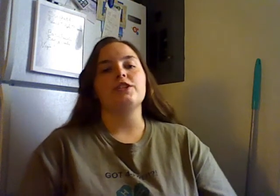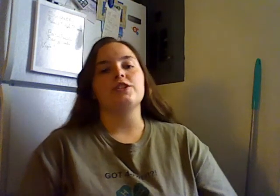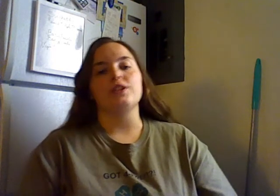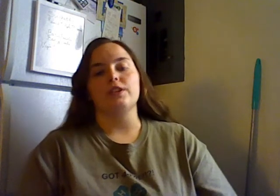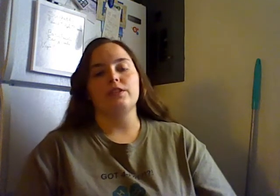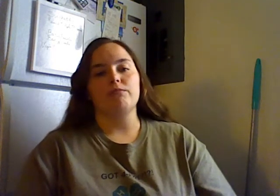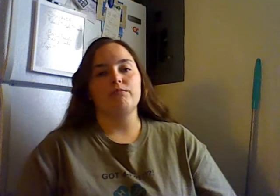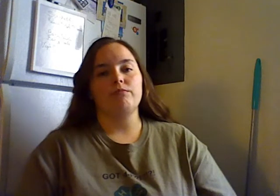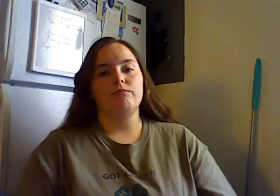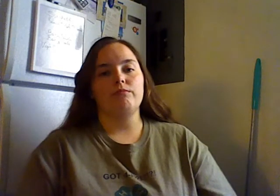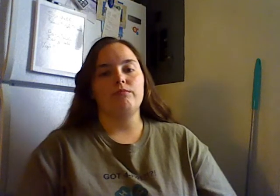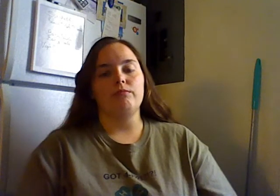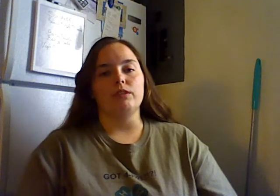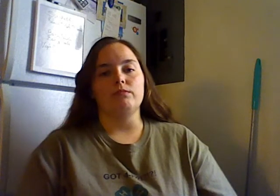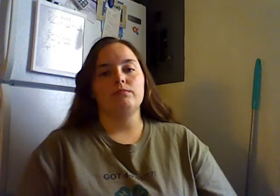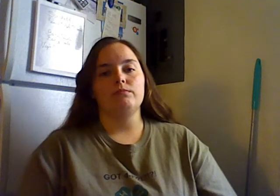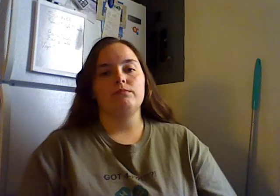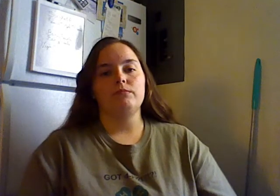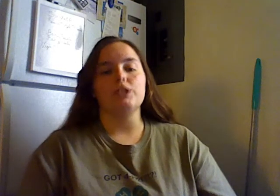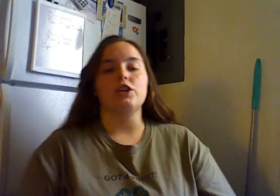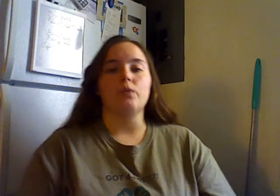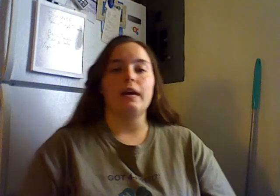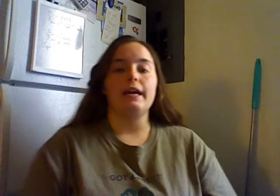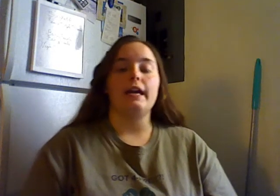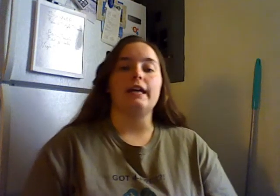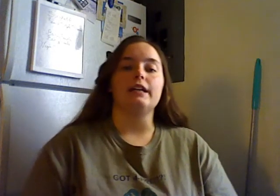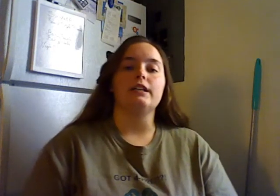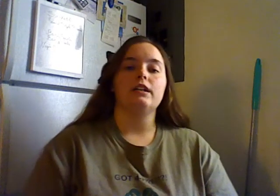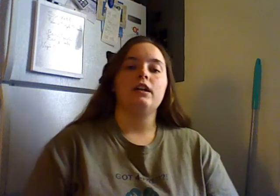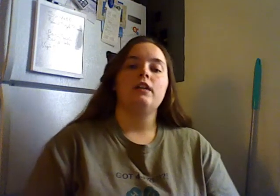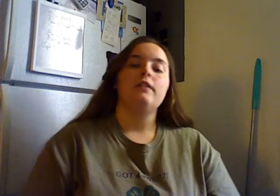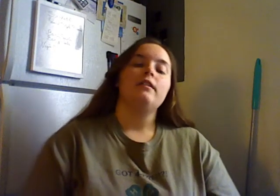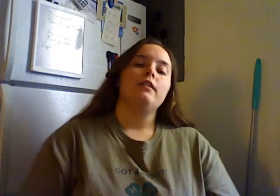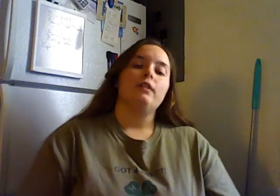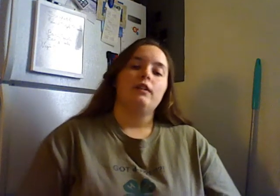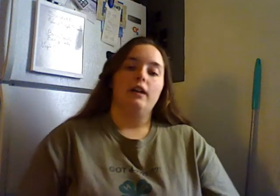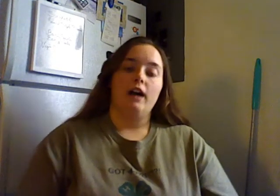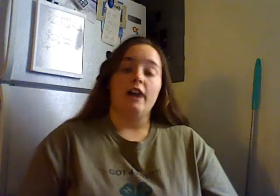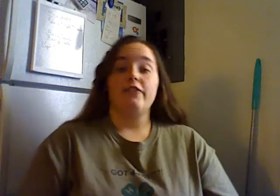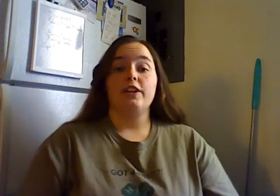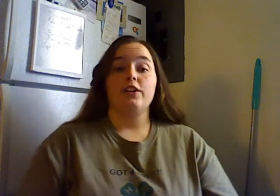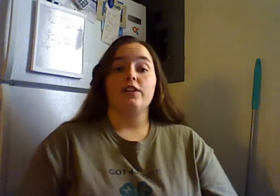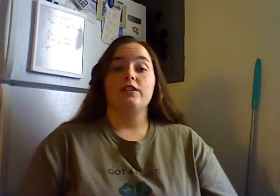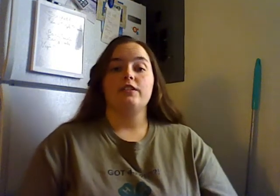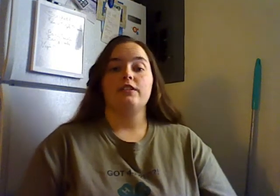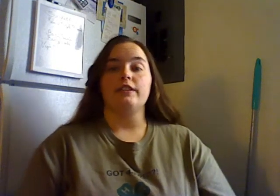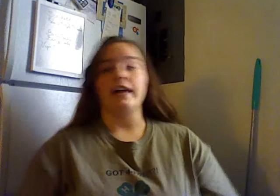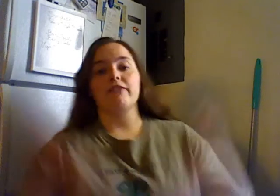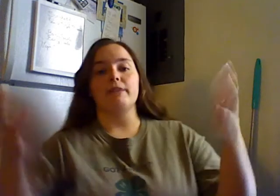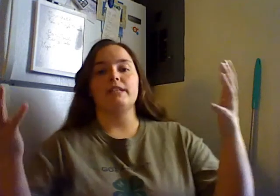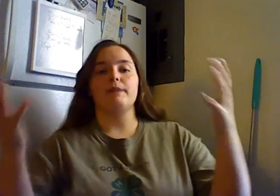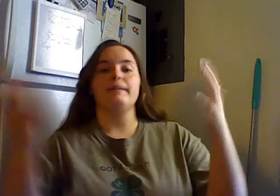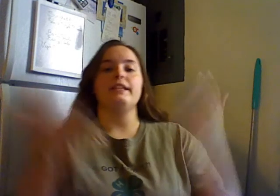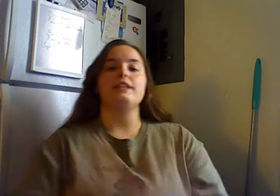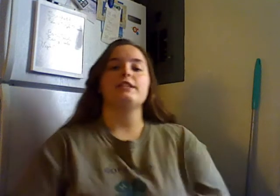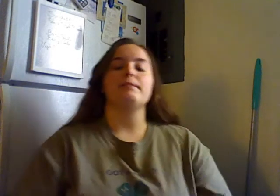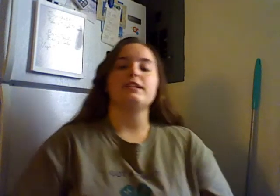start, a certain way. And I figure the alphabet's probably the easiest place to